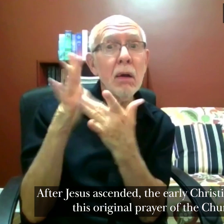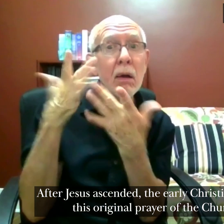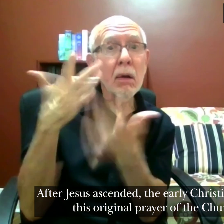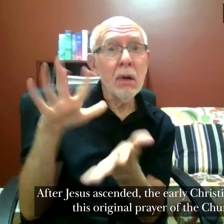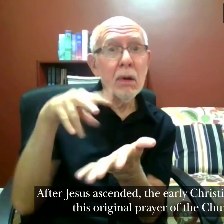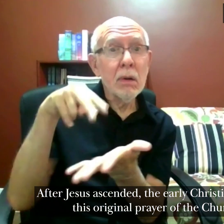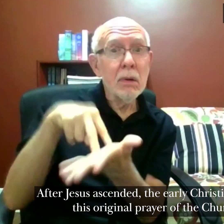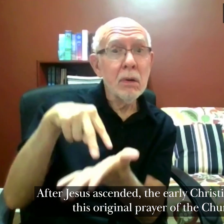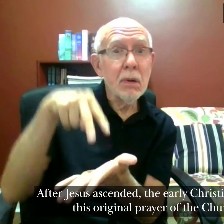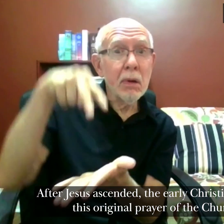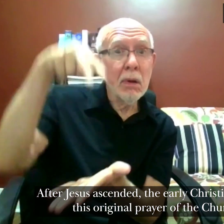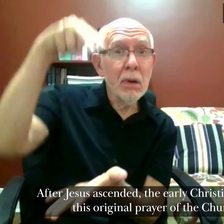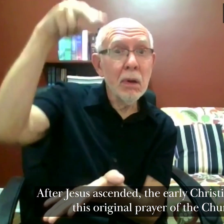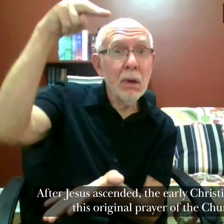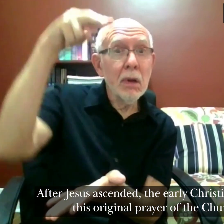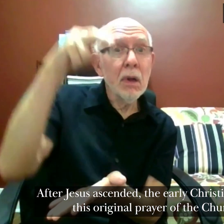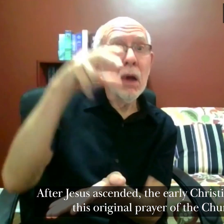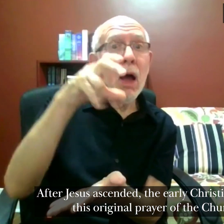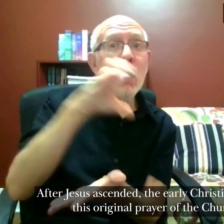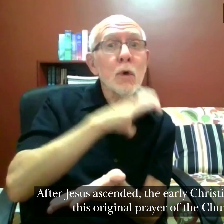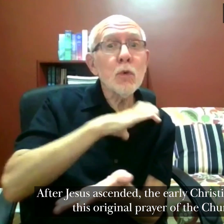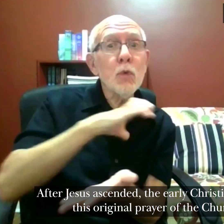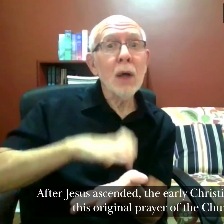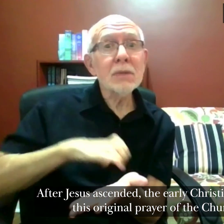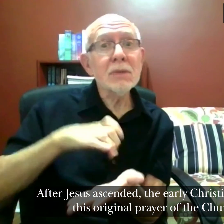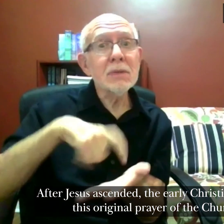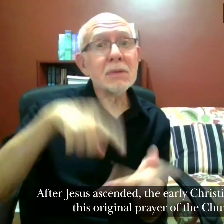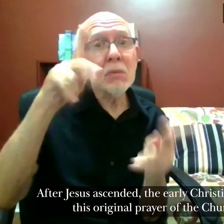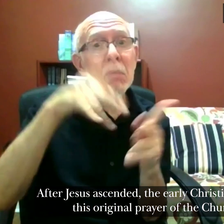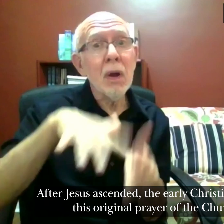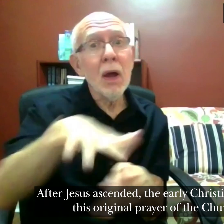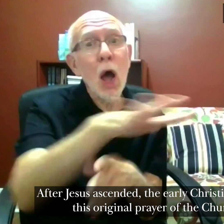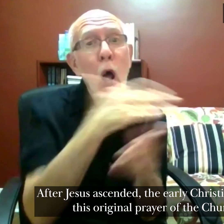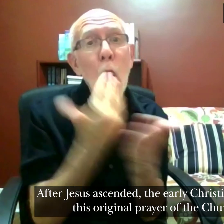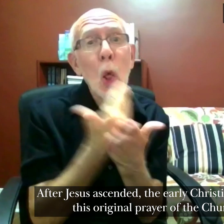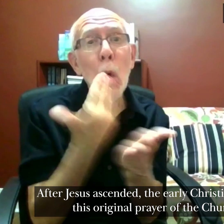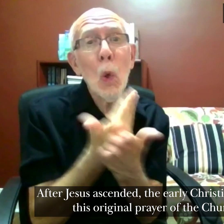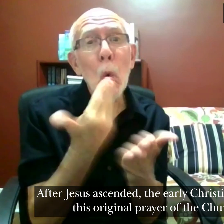After Jesus ascended, the early Christians recited this original prayer of the Church,